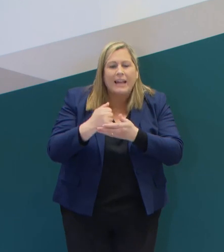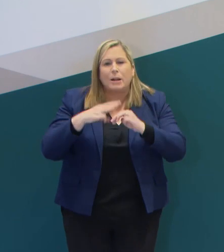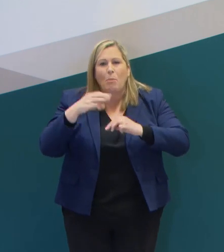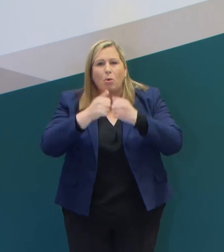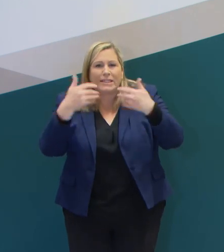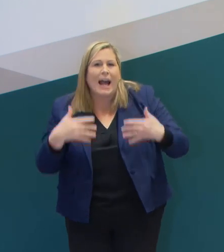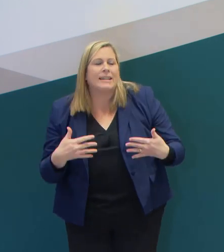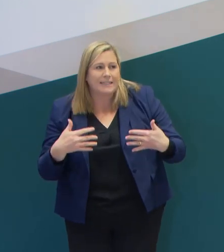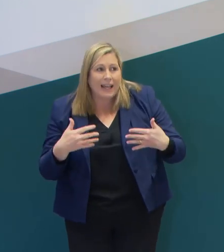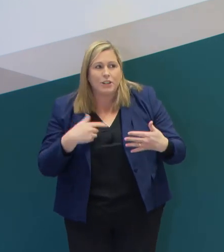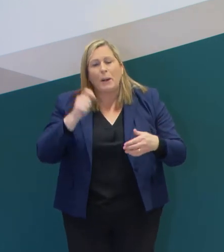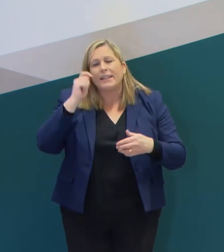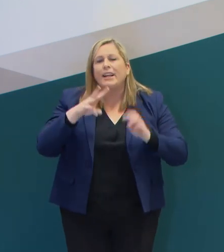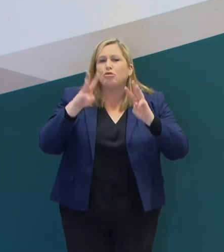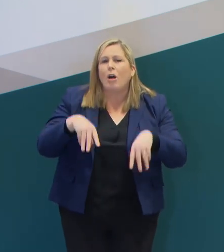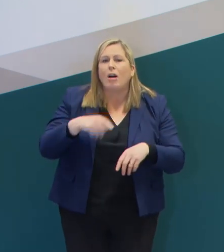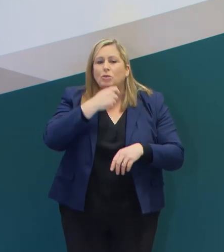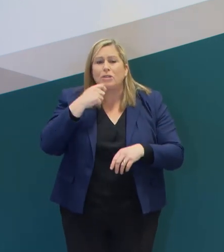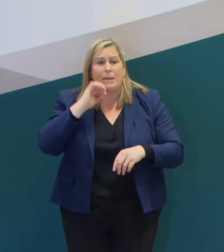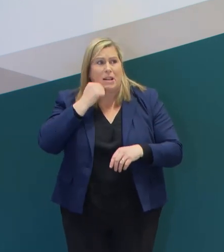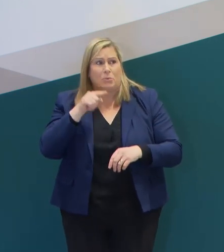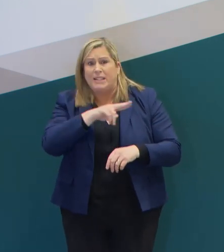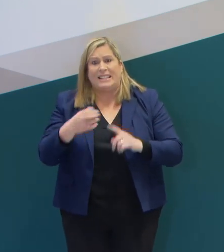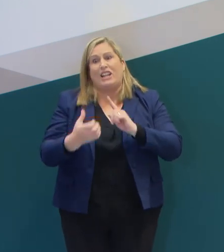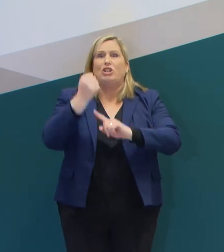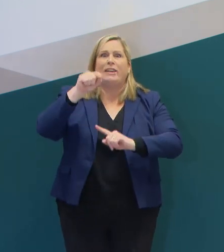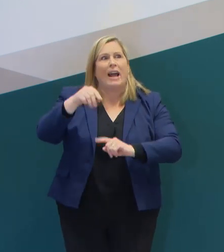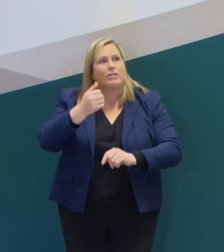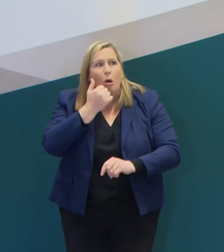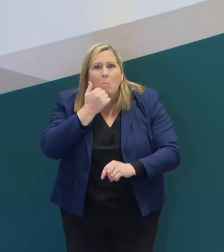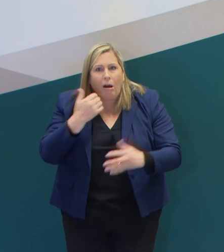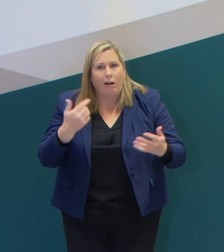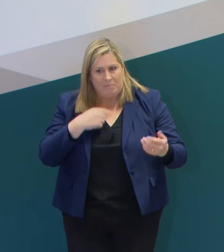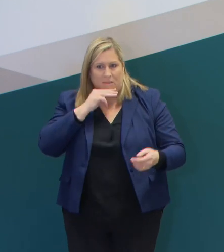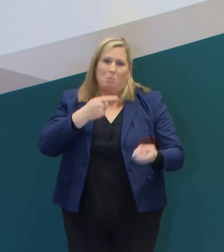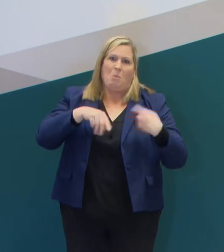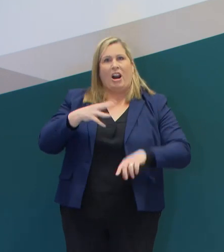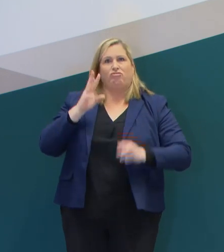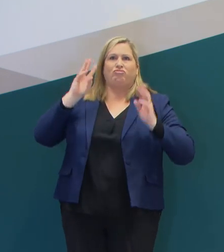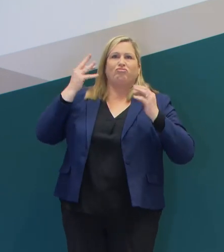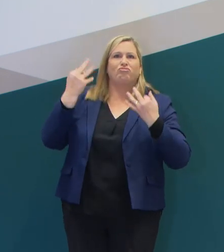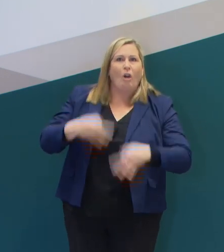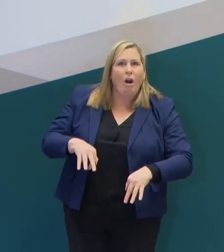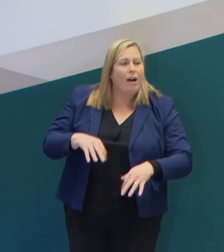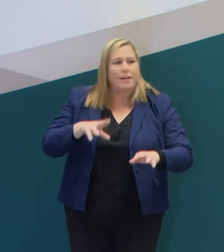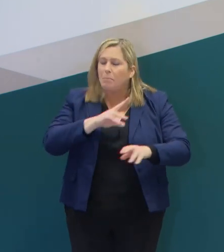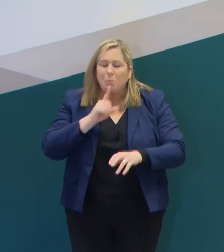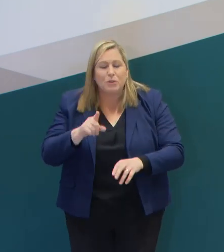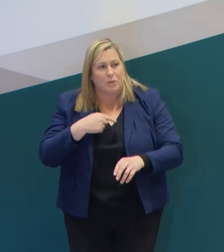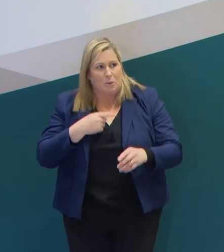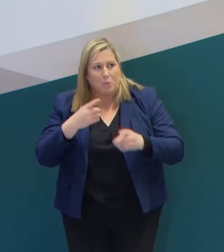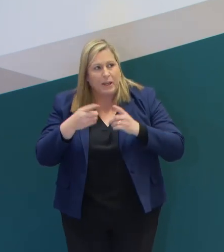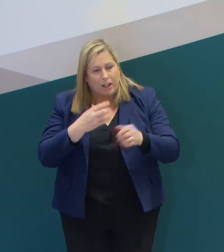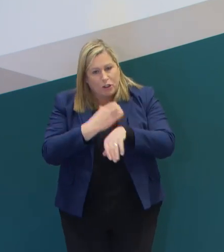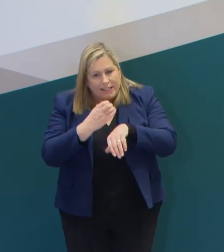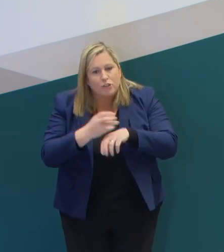suggest that we think we're, because that number is lower than we might have projected, that we think at this early stage those measures are working.